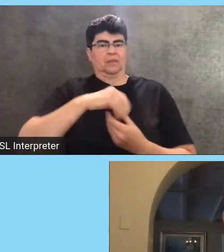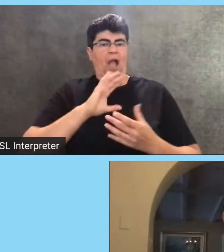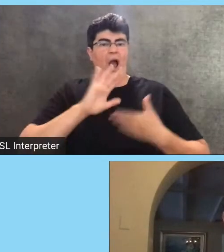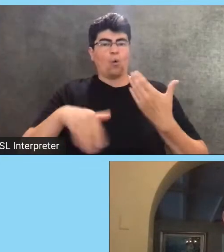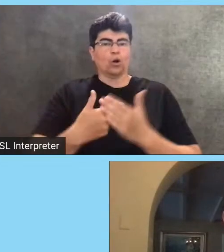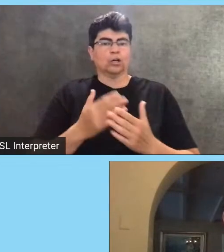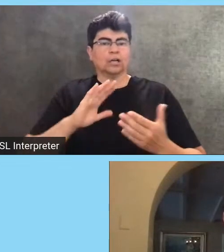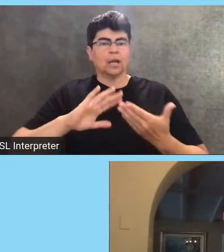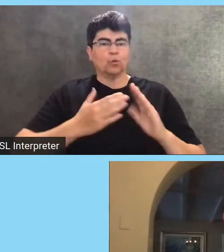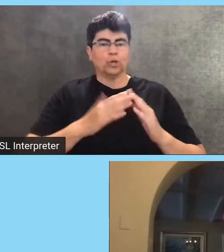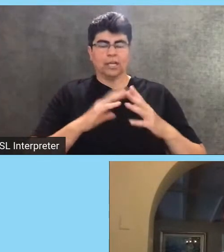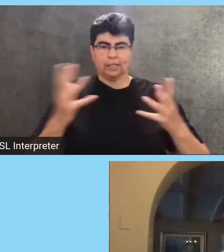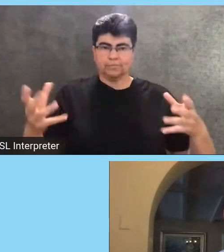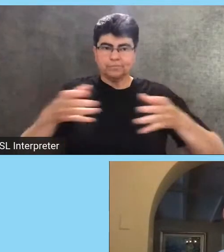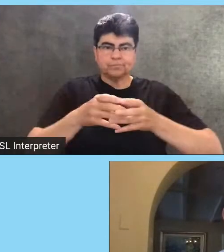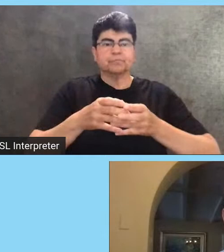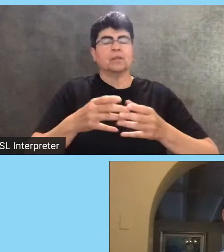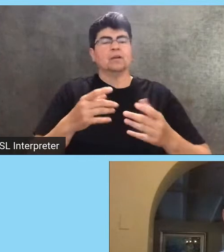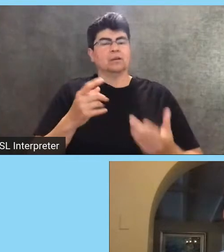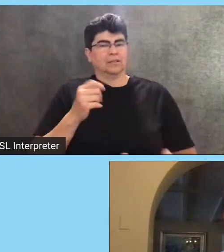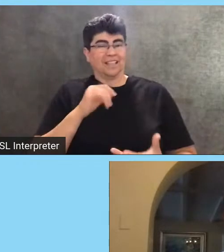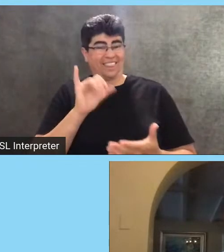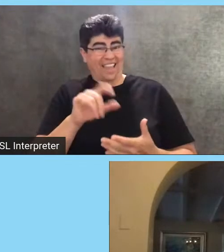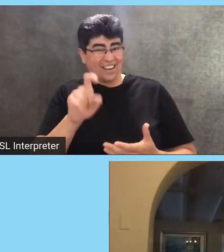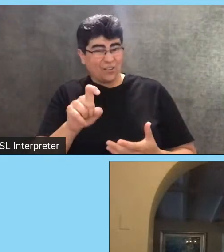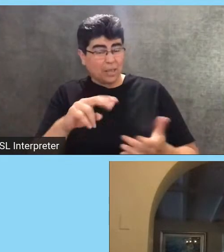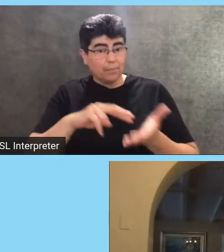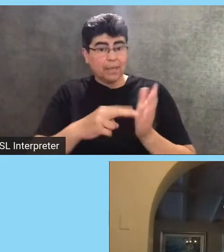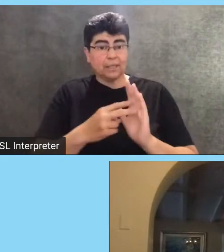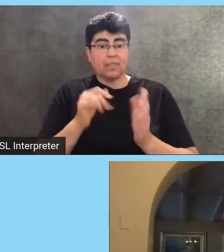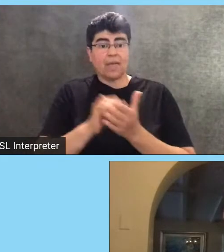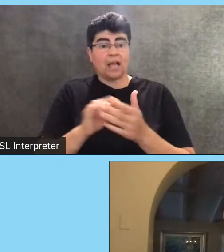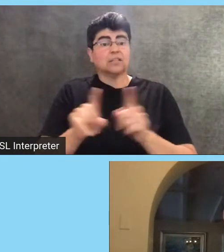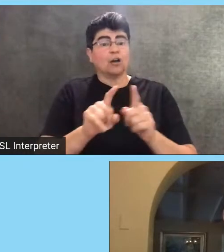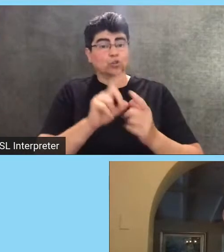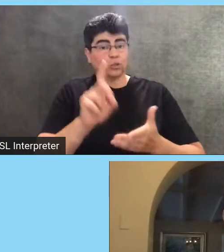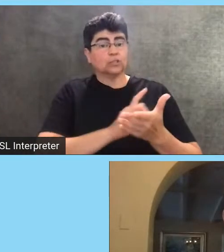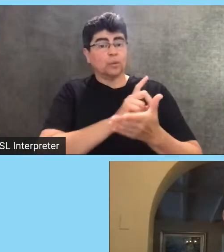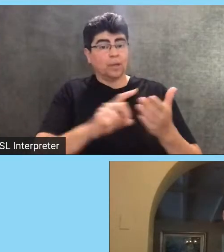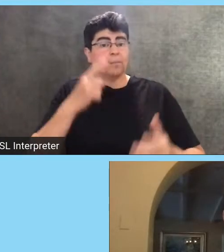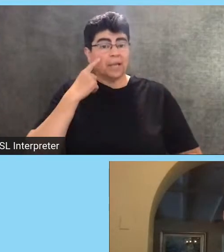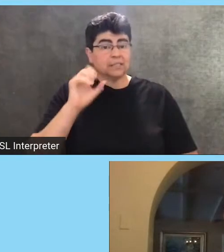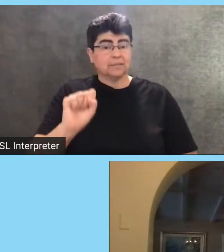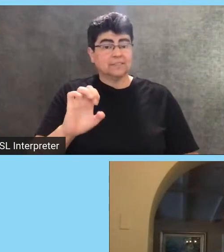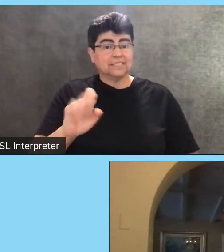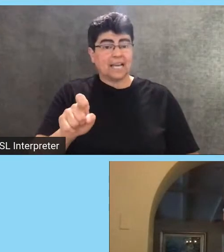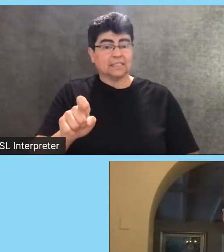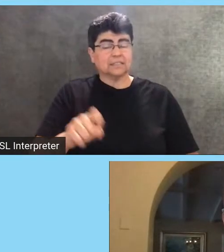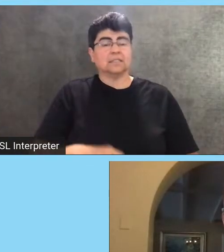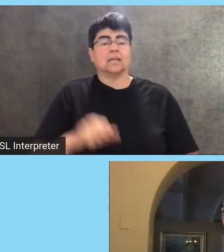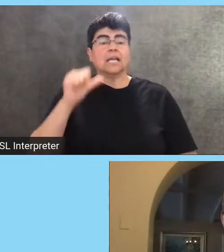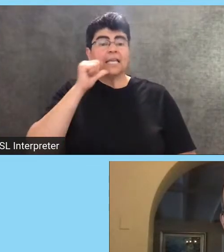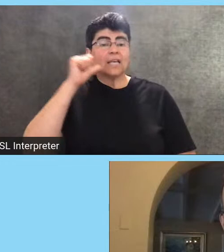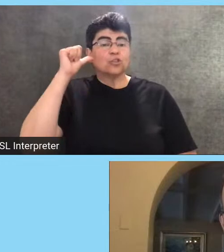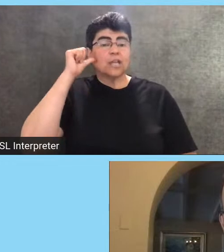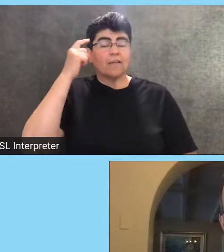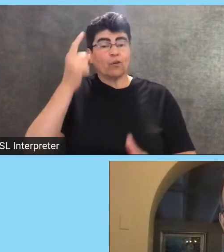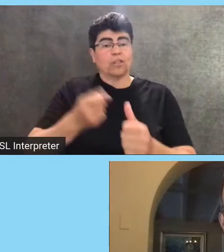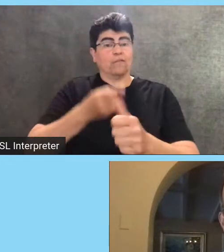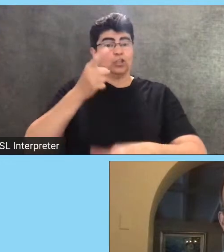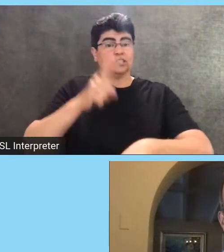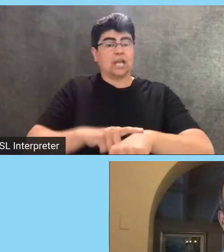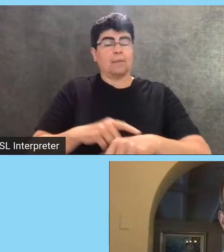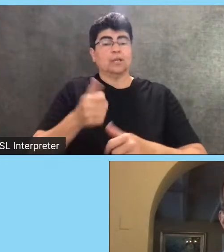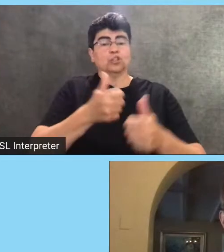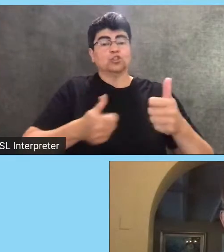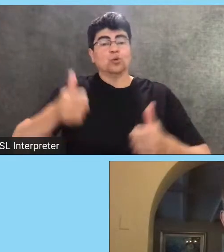completely inclusively, necessarily means that that is also discrimination because of sex. Yesterday, for the first time, the